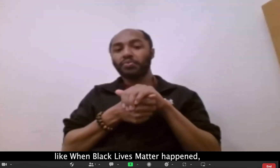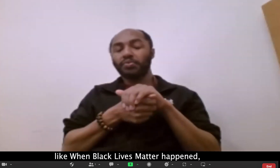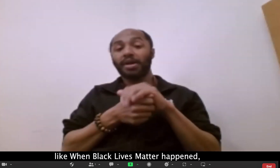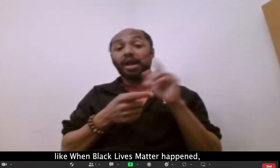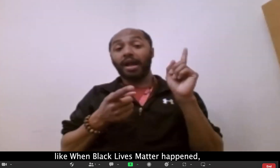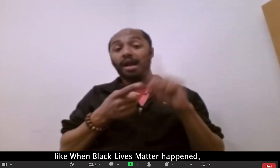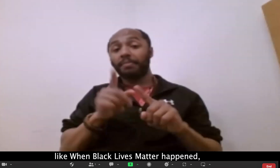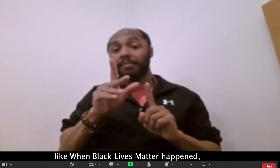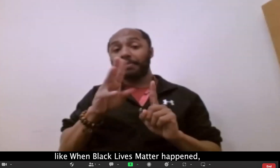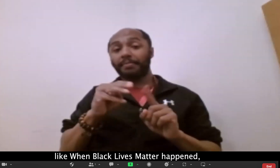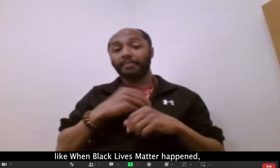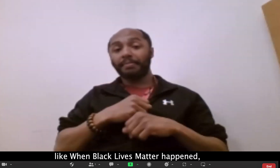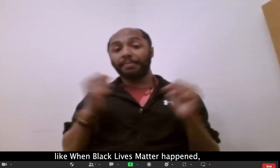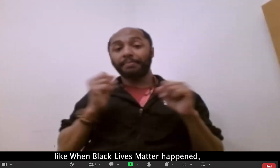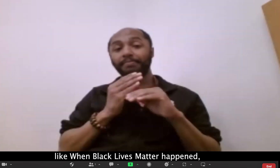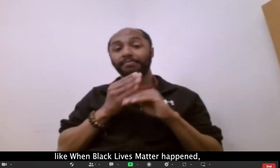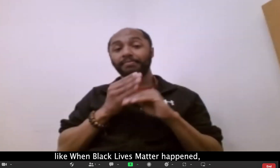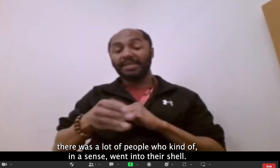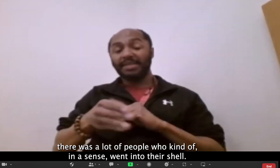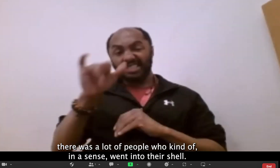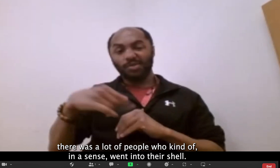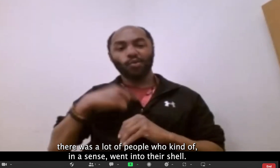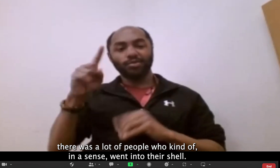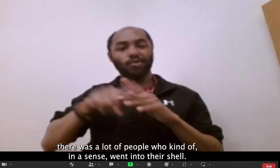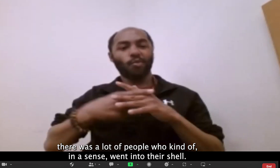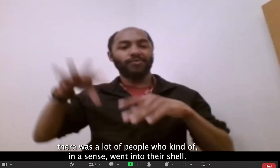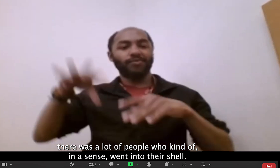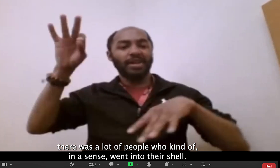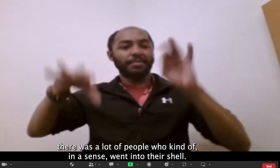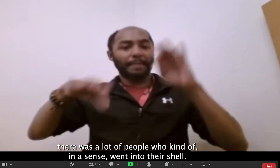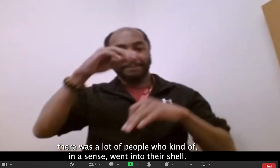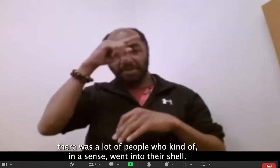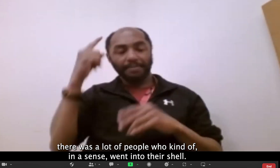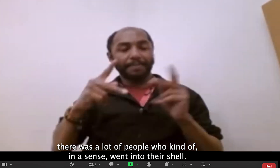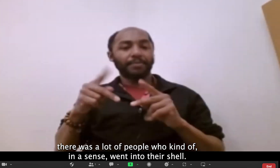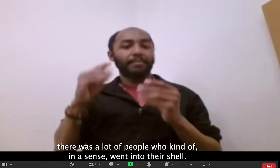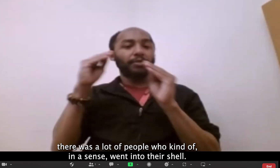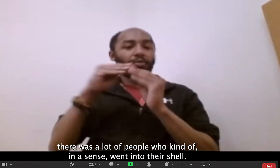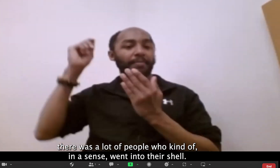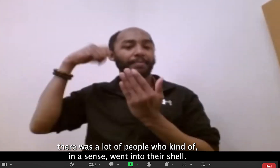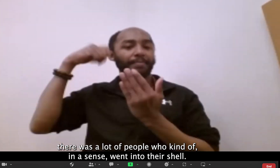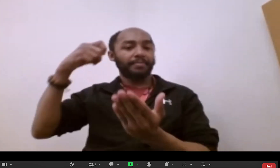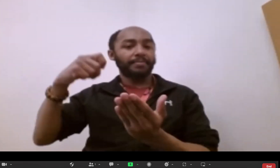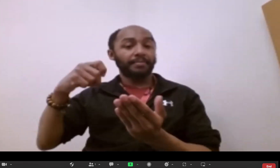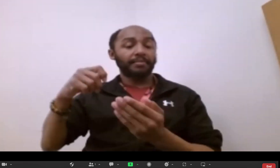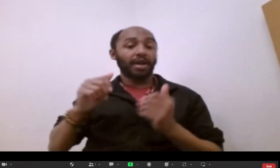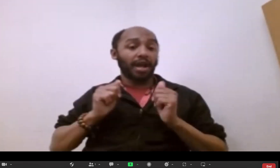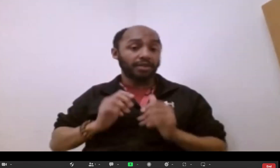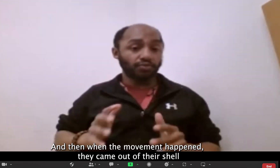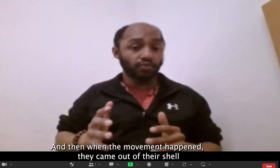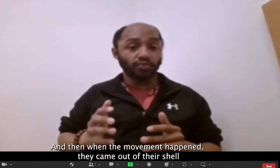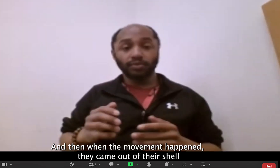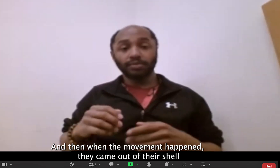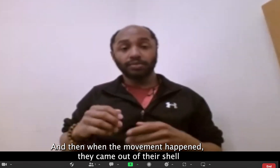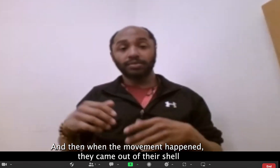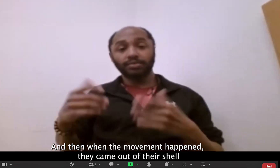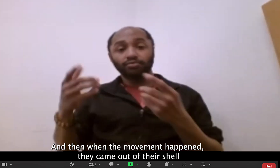like when Black Lives Matter happened, there was a lot of people who kind of, in a sense, went into their shell. And then when the